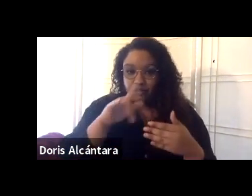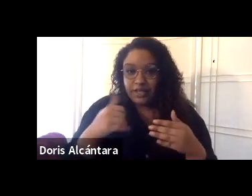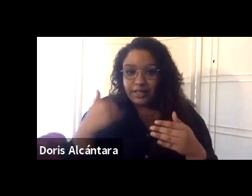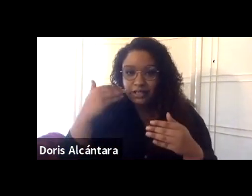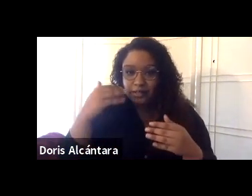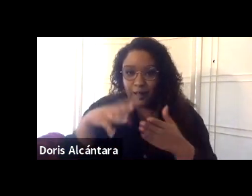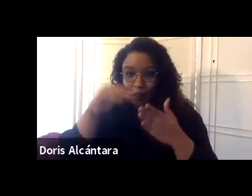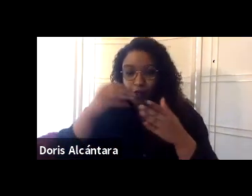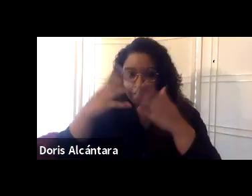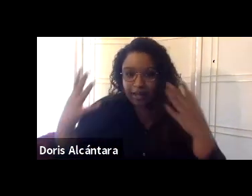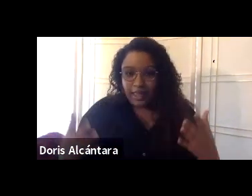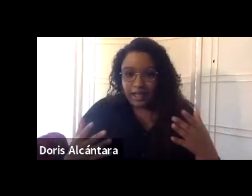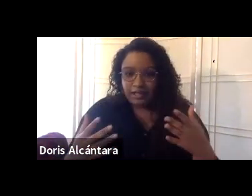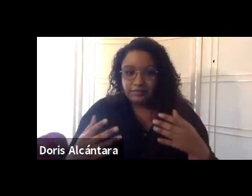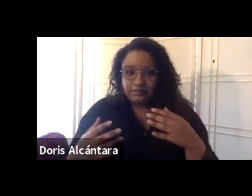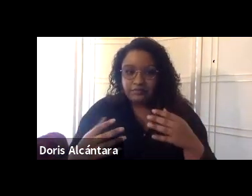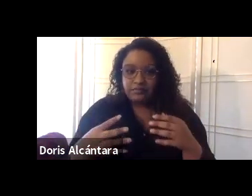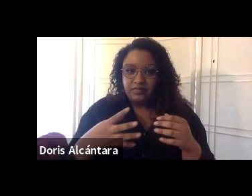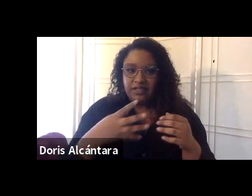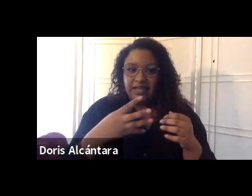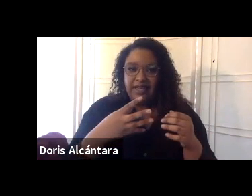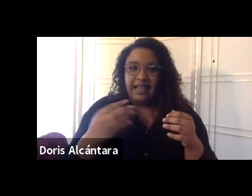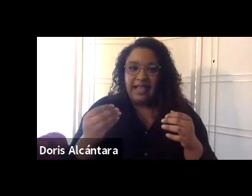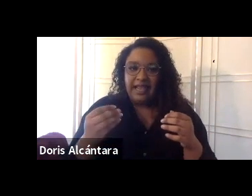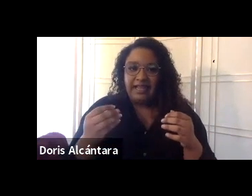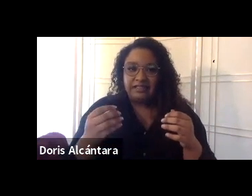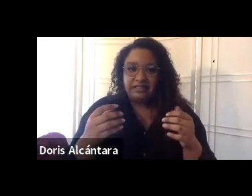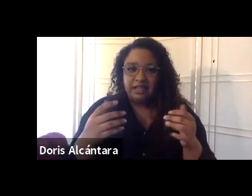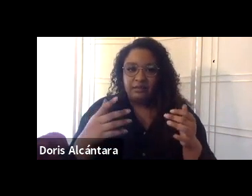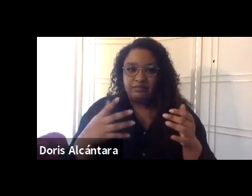I would say that the Fulbright process really allowed me to learn so very much.